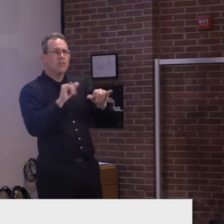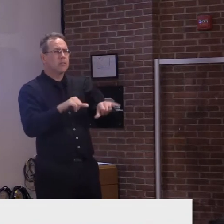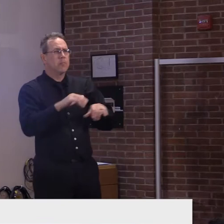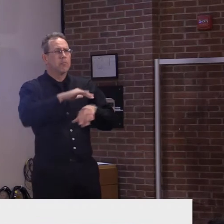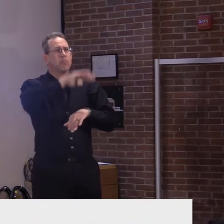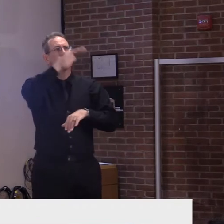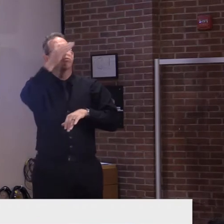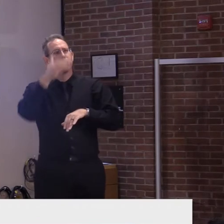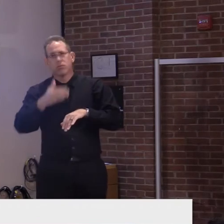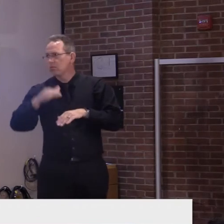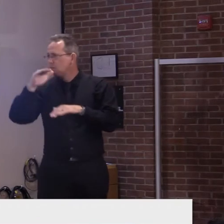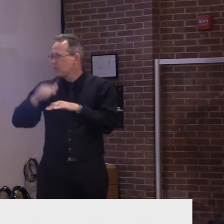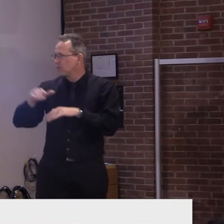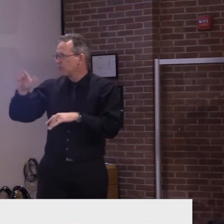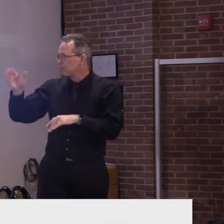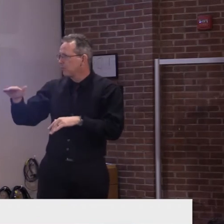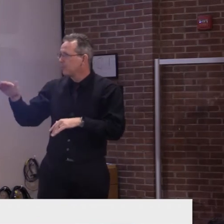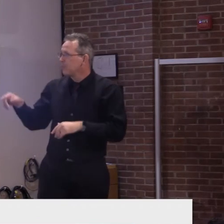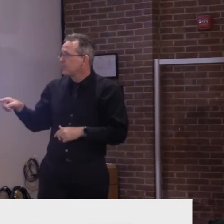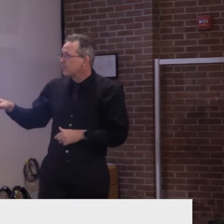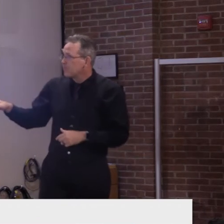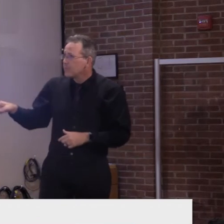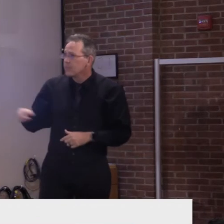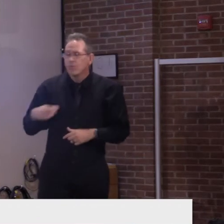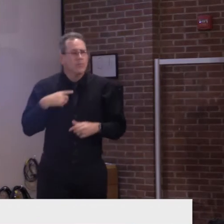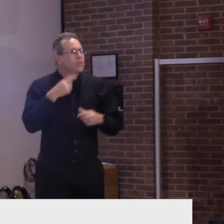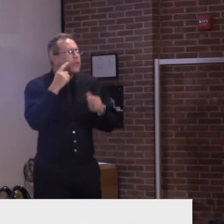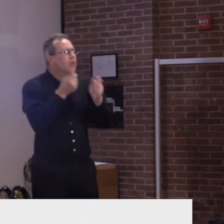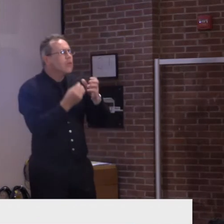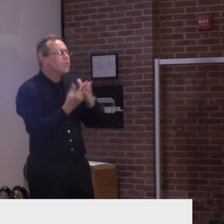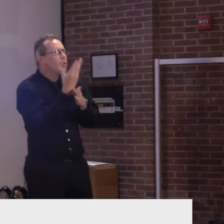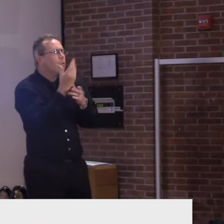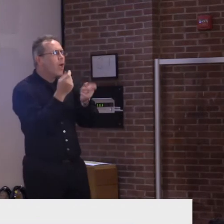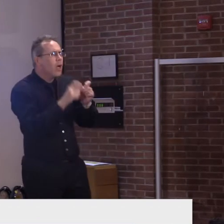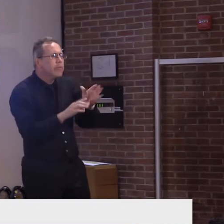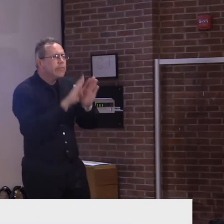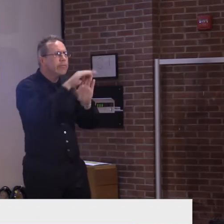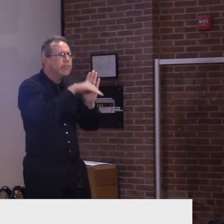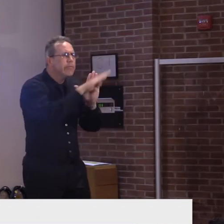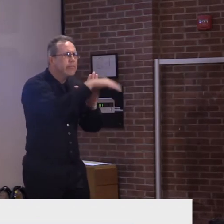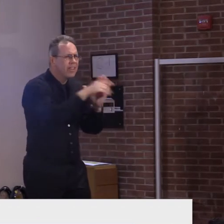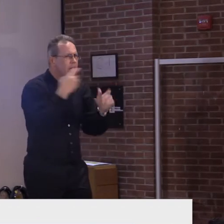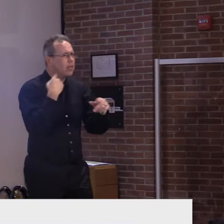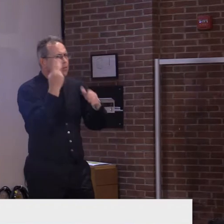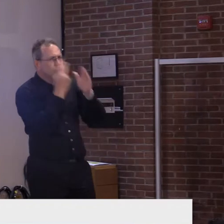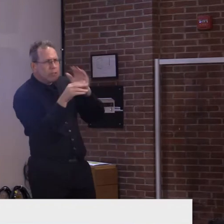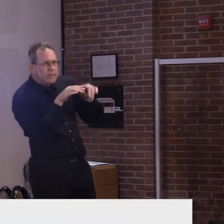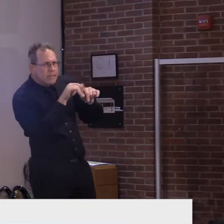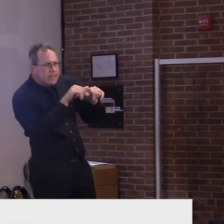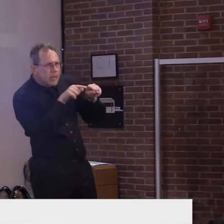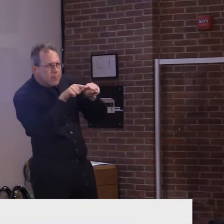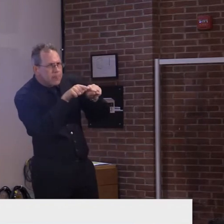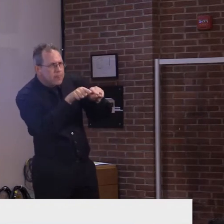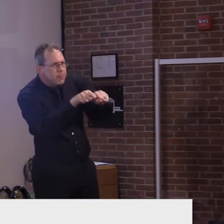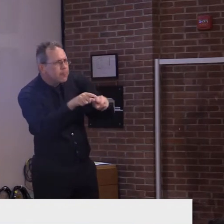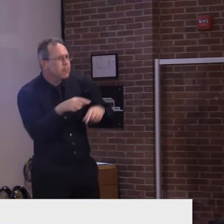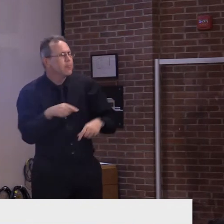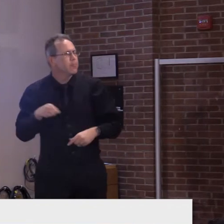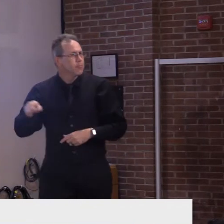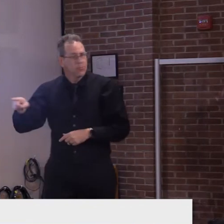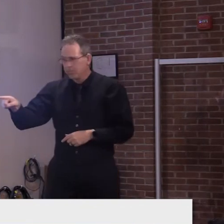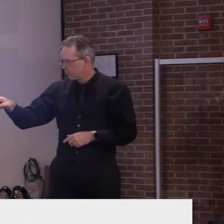rate of growth continues to decrease, and we're moving in that favorable direction. On the next slide, you can see those growth